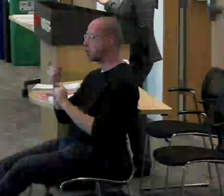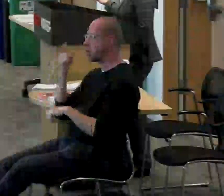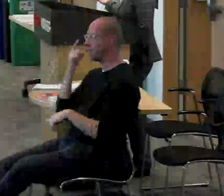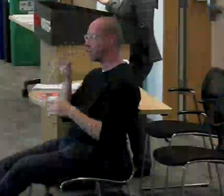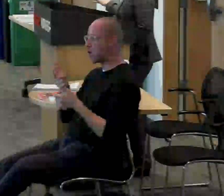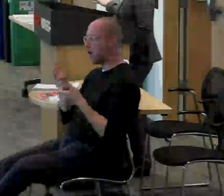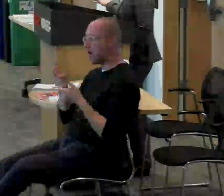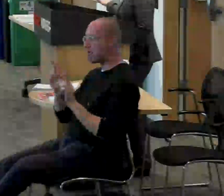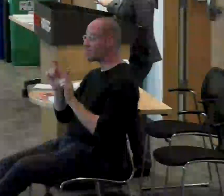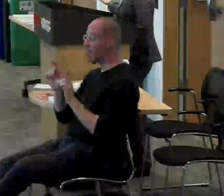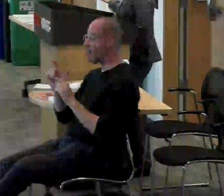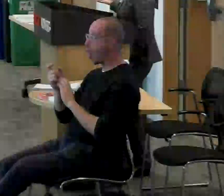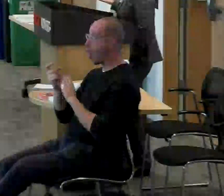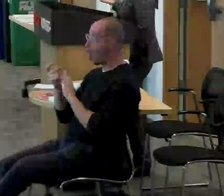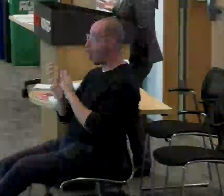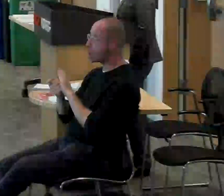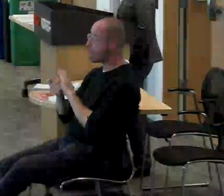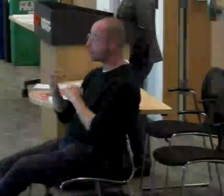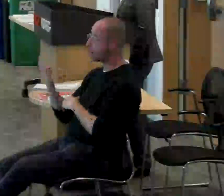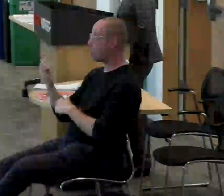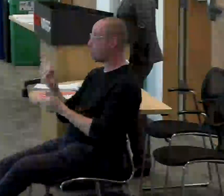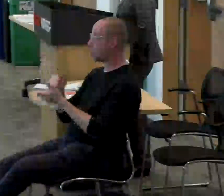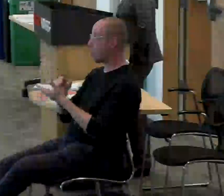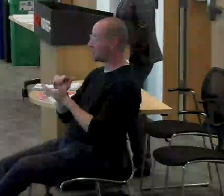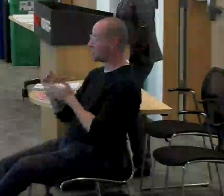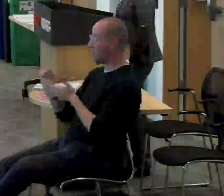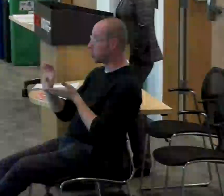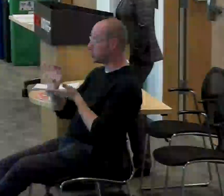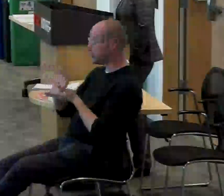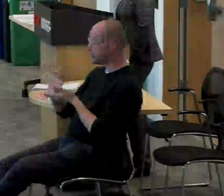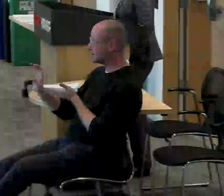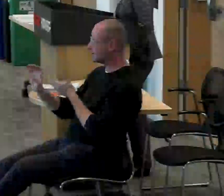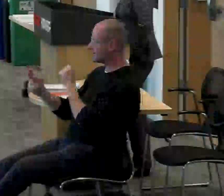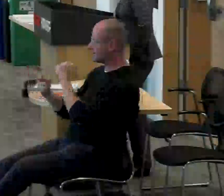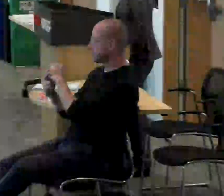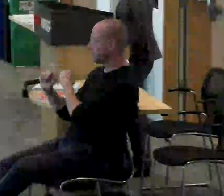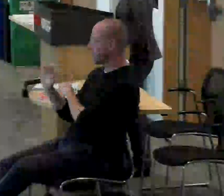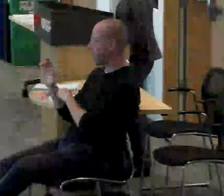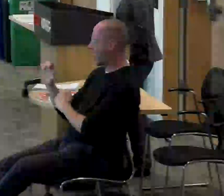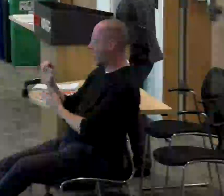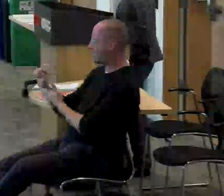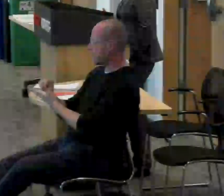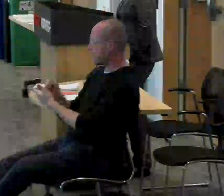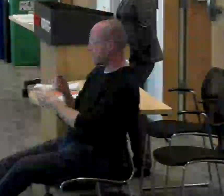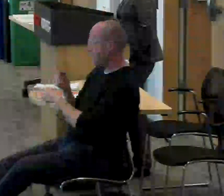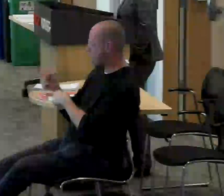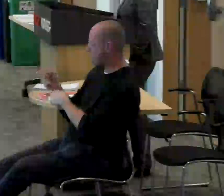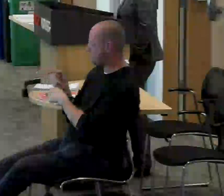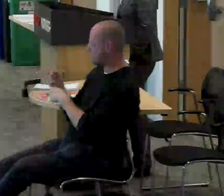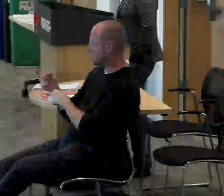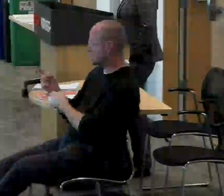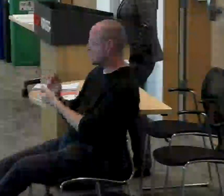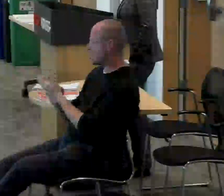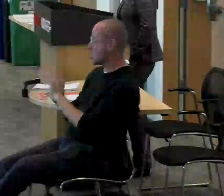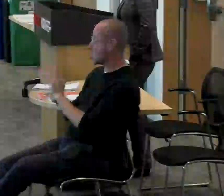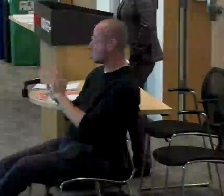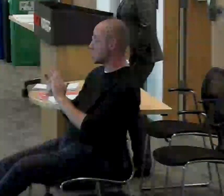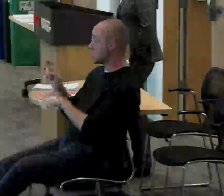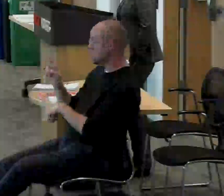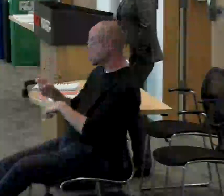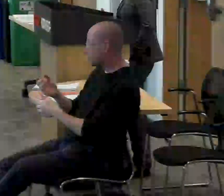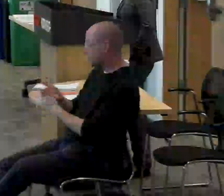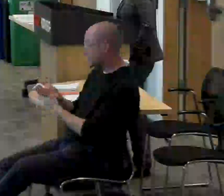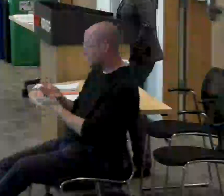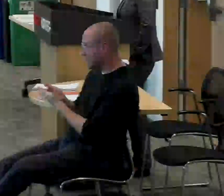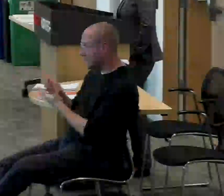$14,000 into your ABLE account each year, and then that way you can spend your money on a variety of things. Mm-hmm. Now, are there issues with some benefits by